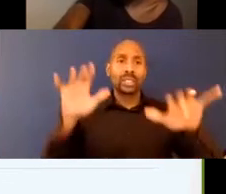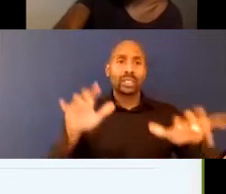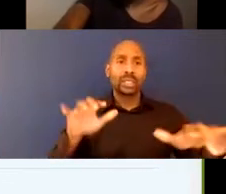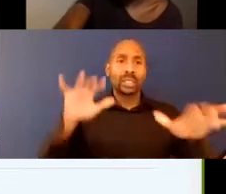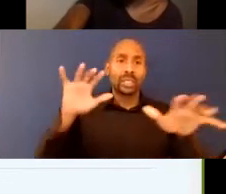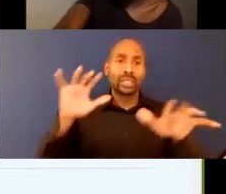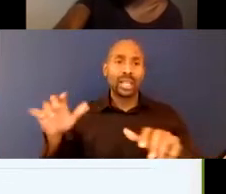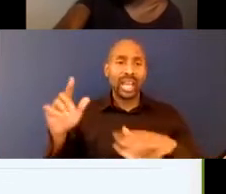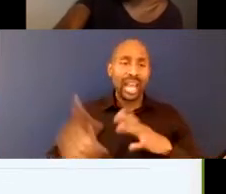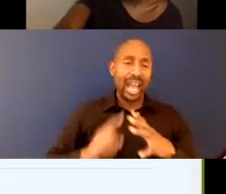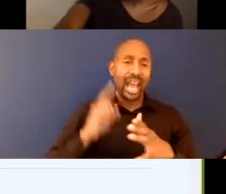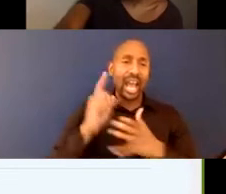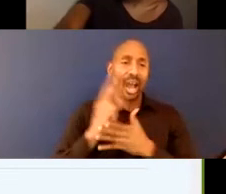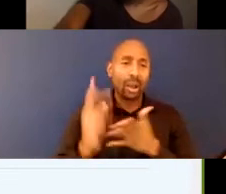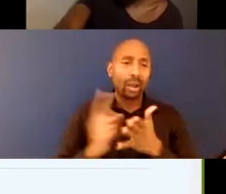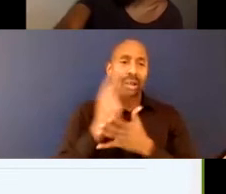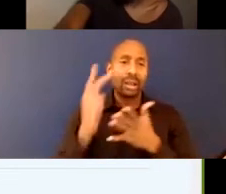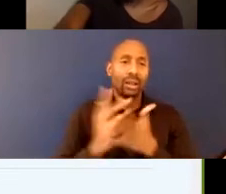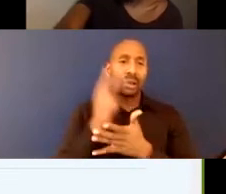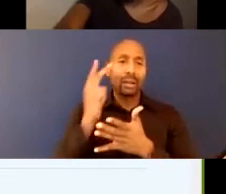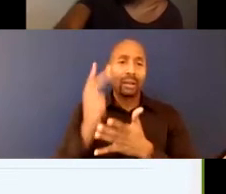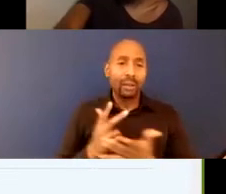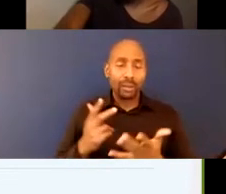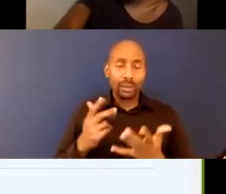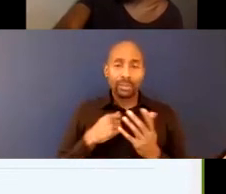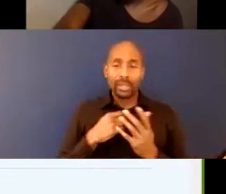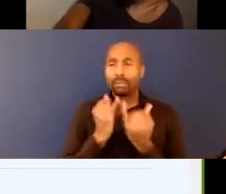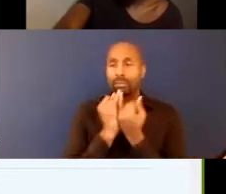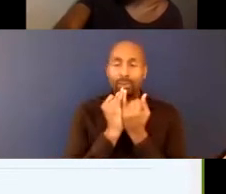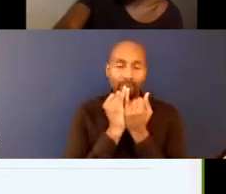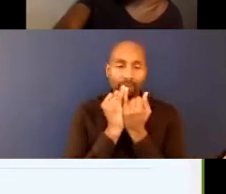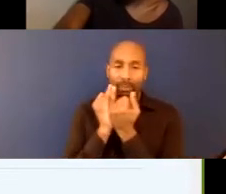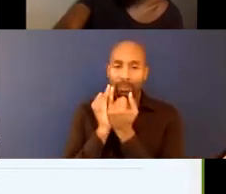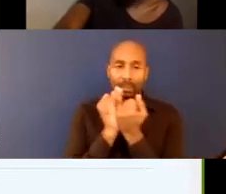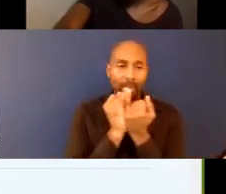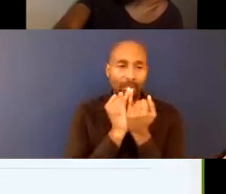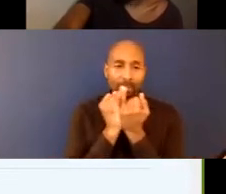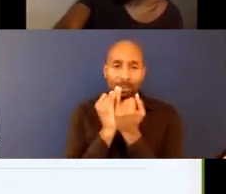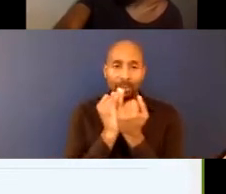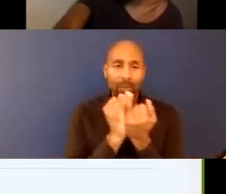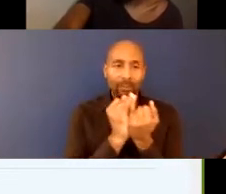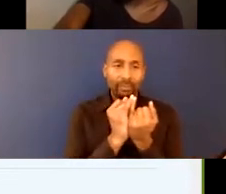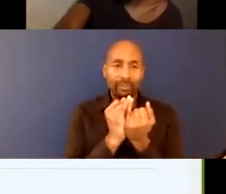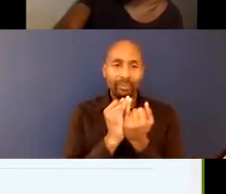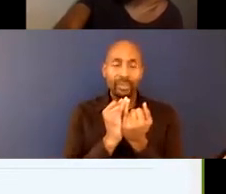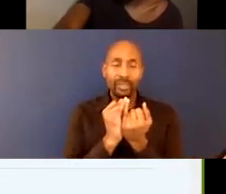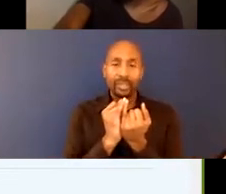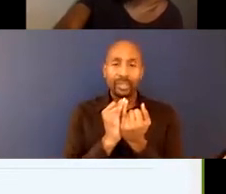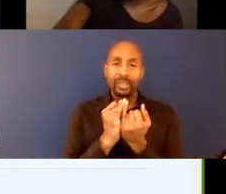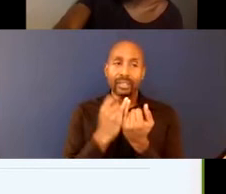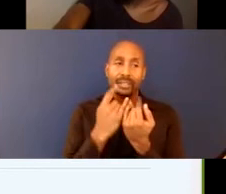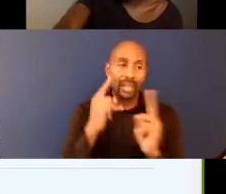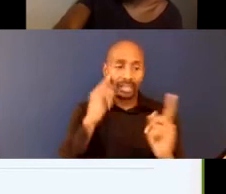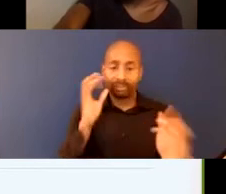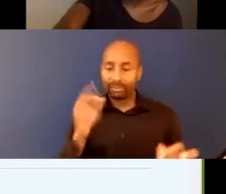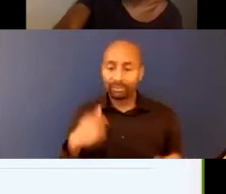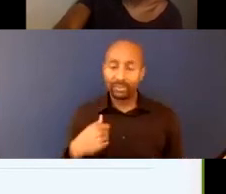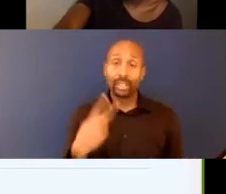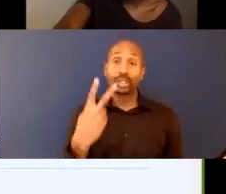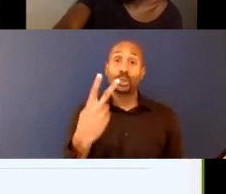revealed by ice, wept. Against my will, I swallow 2 busted